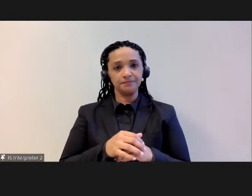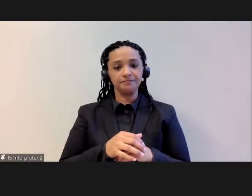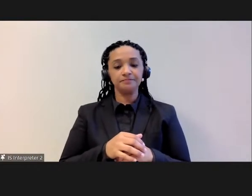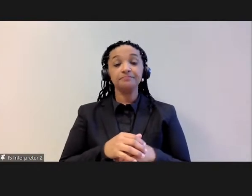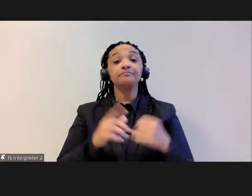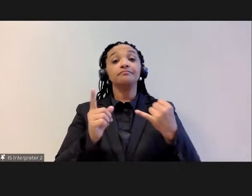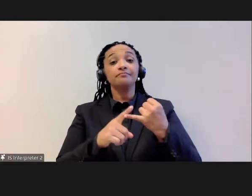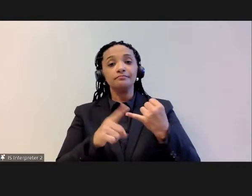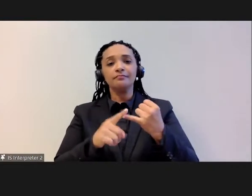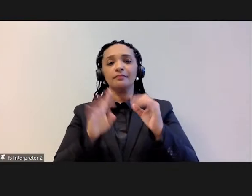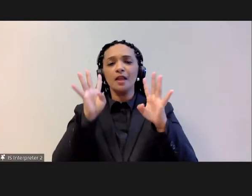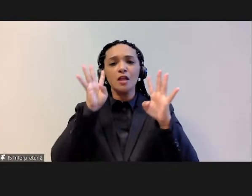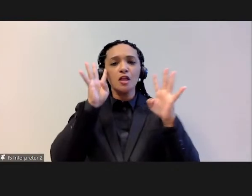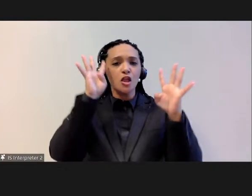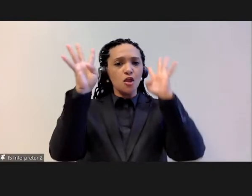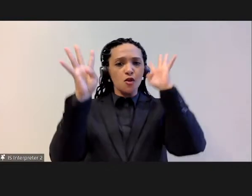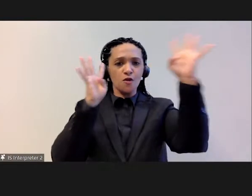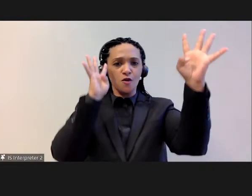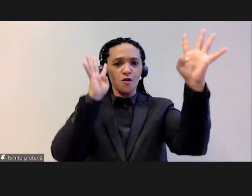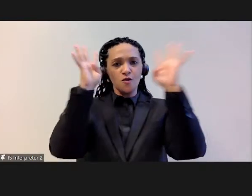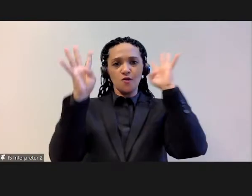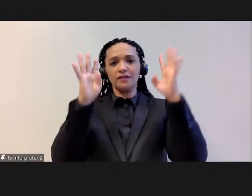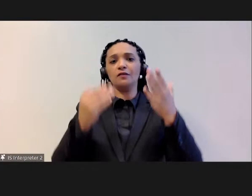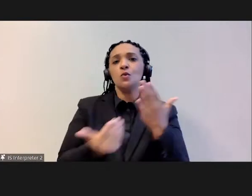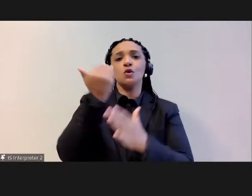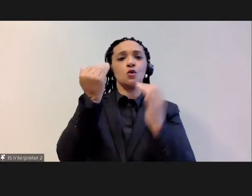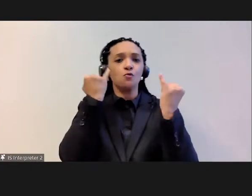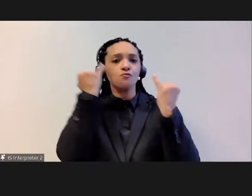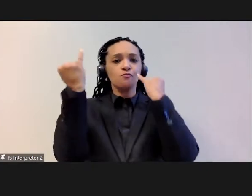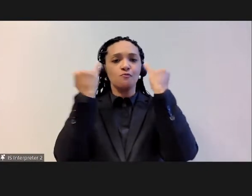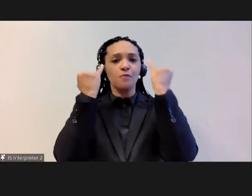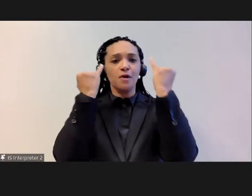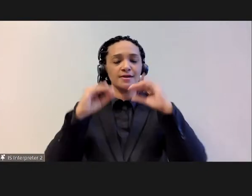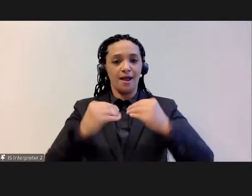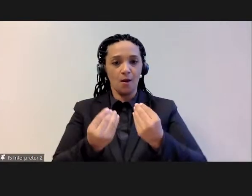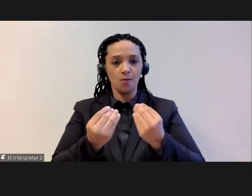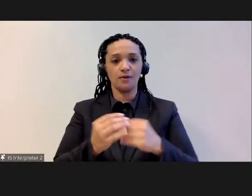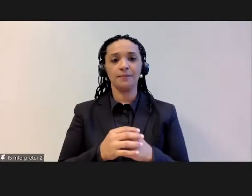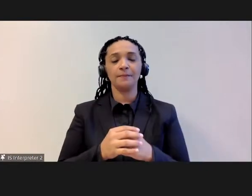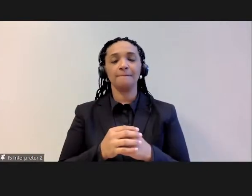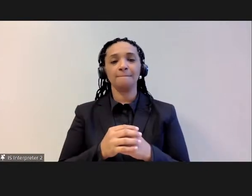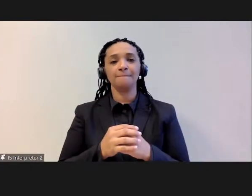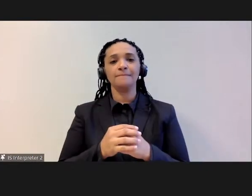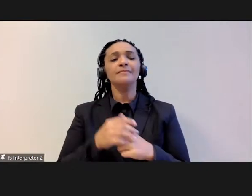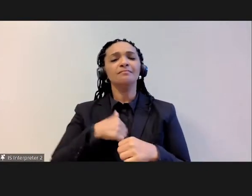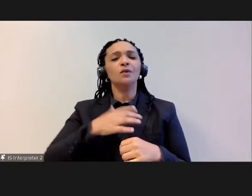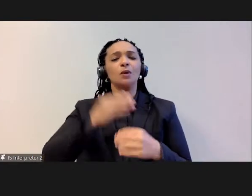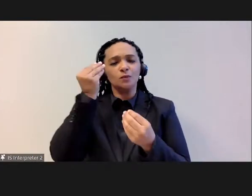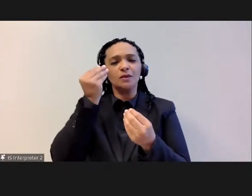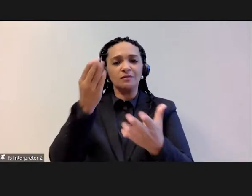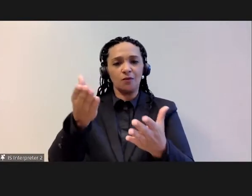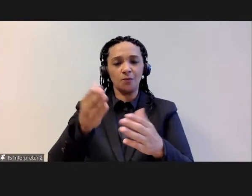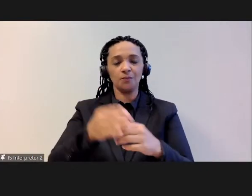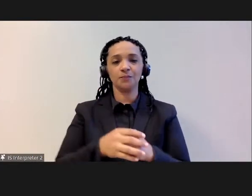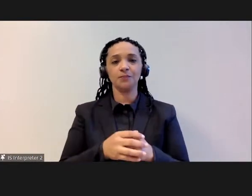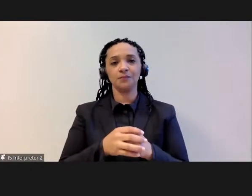innovations and innovative approaches which are taking place, I did want to stress that it doesn't always have to